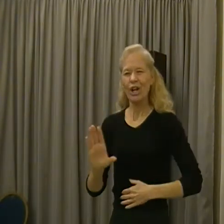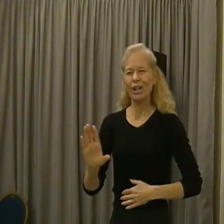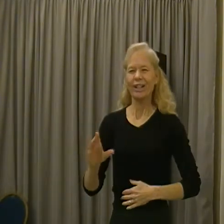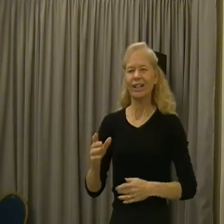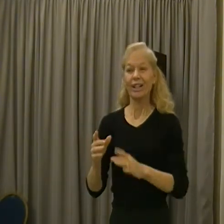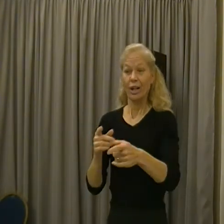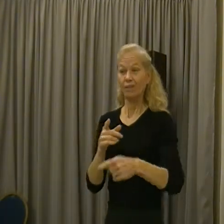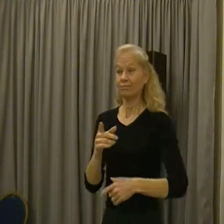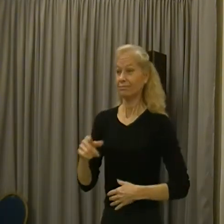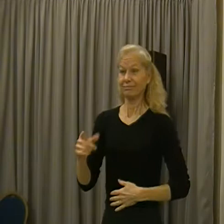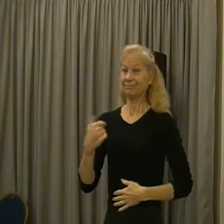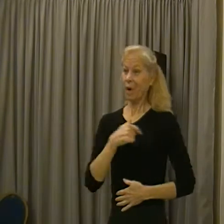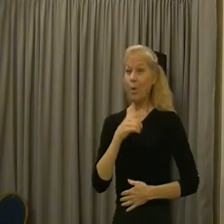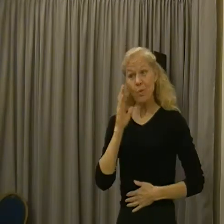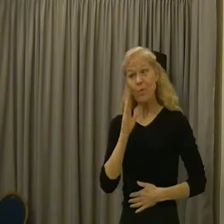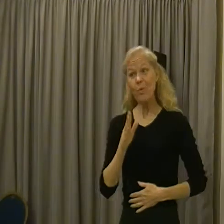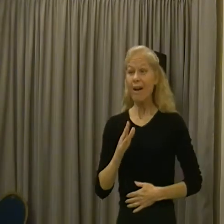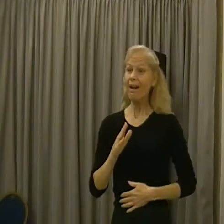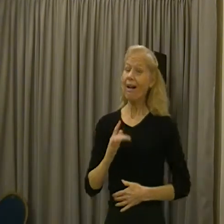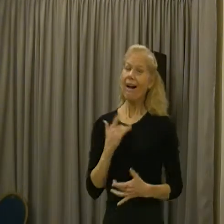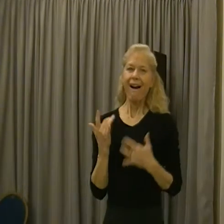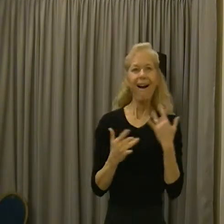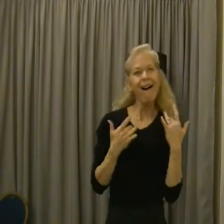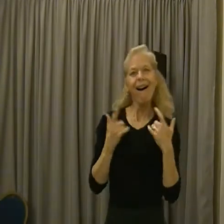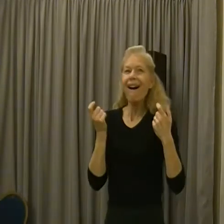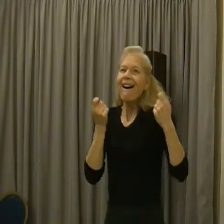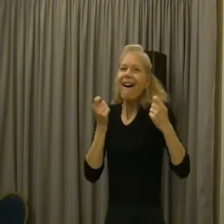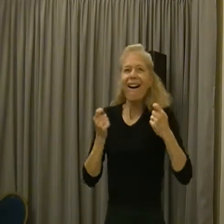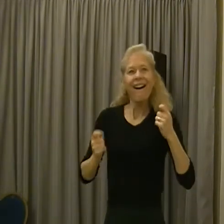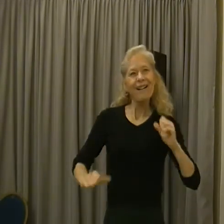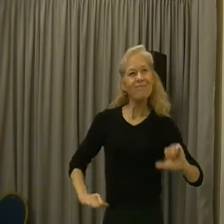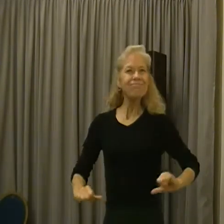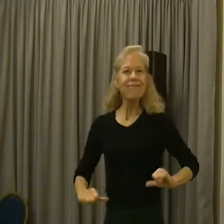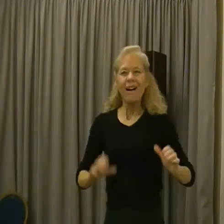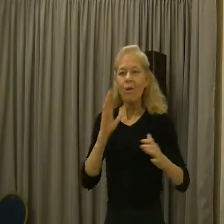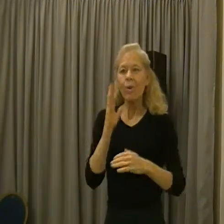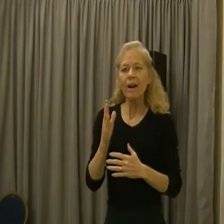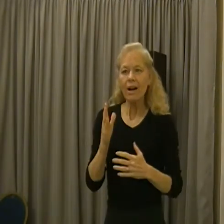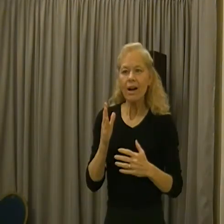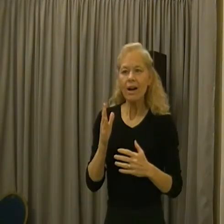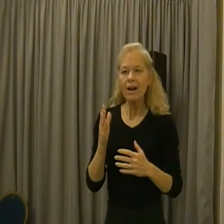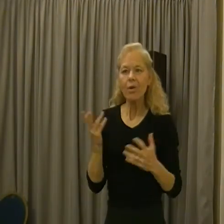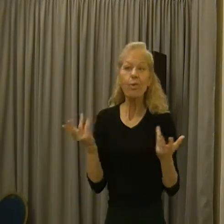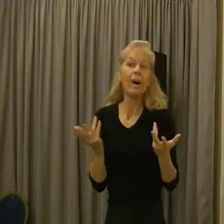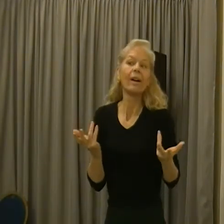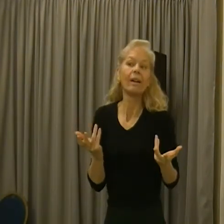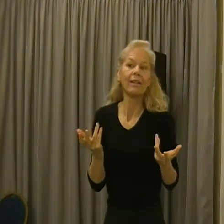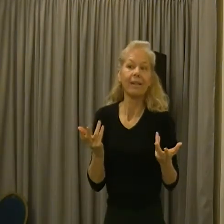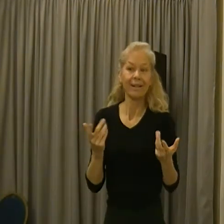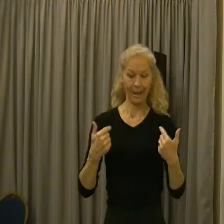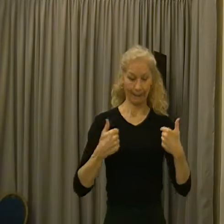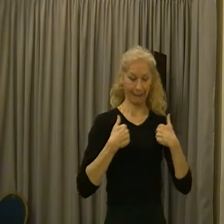in? We've seen the two verses here about God's glory. I